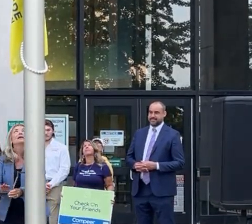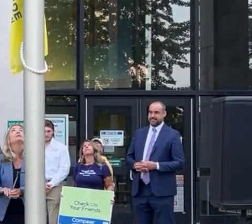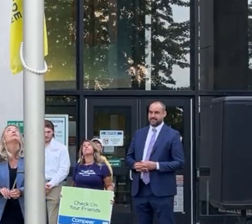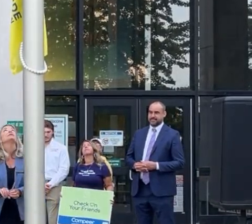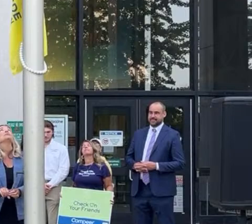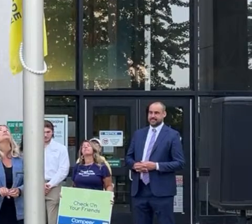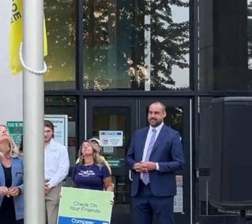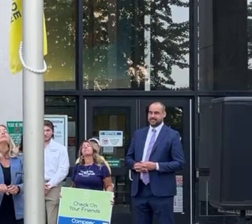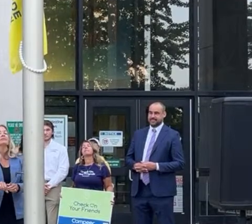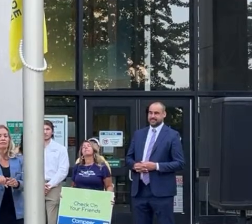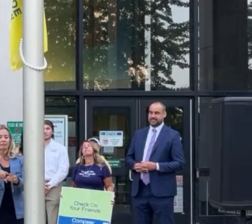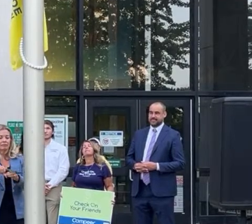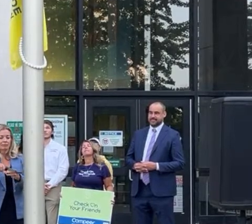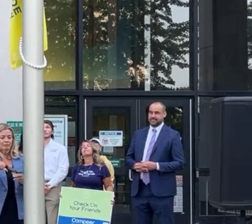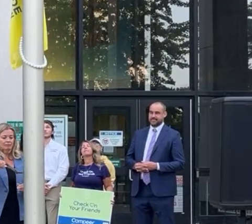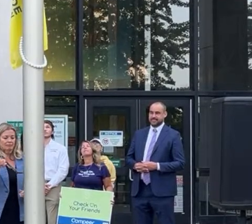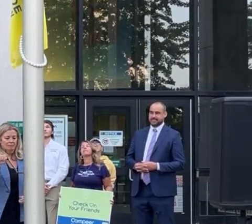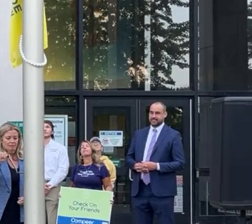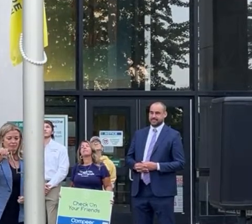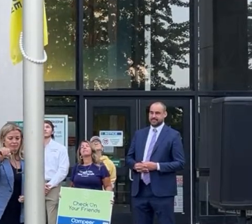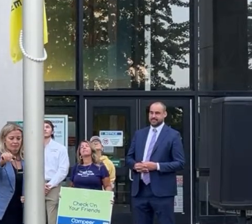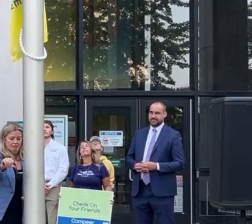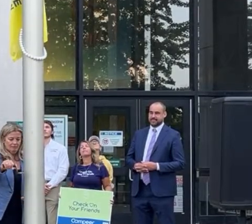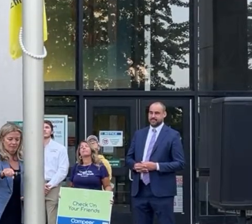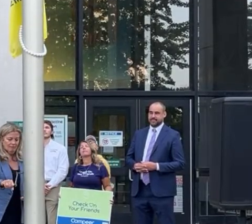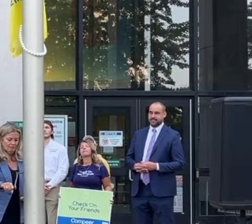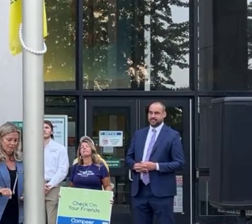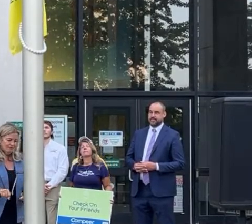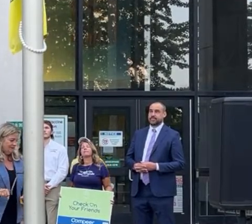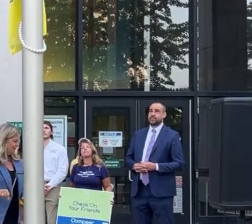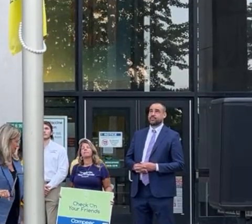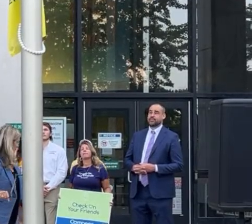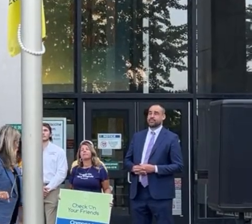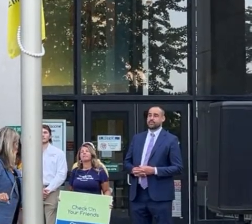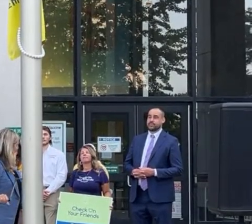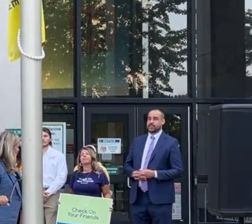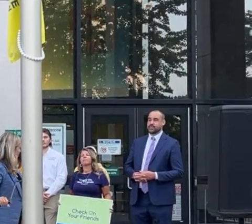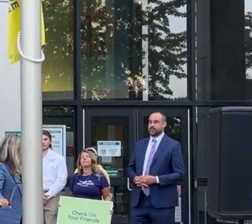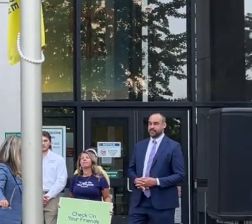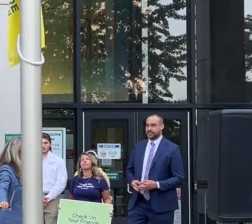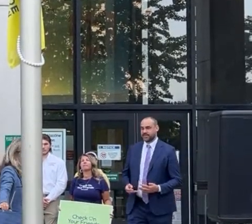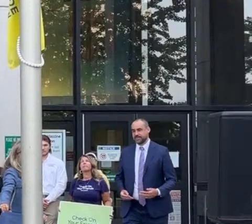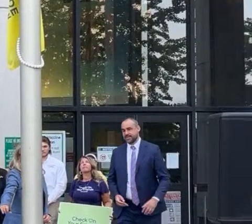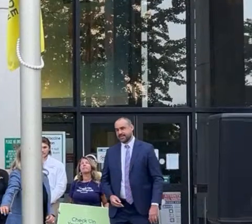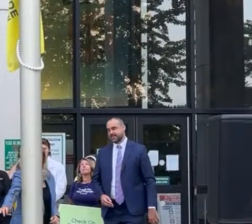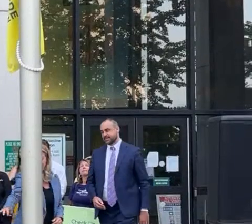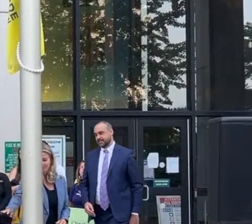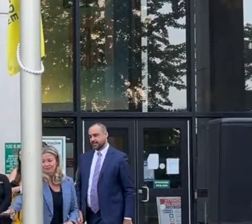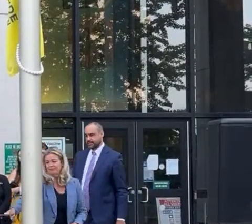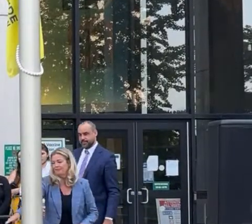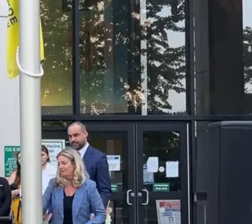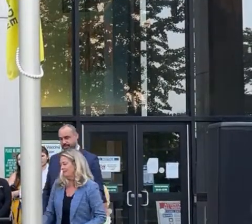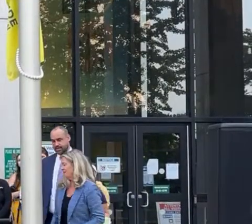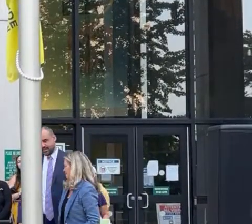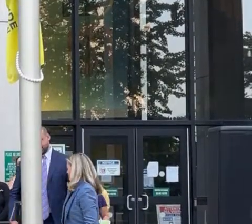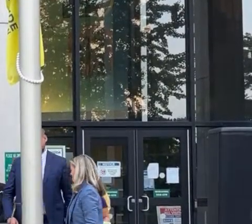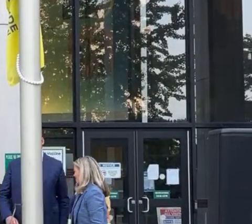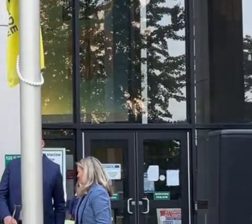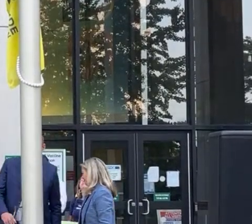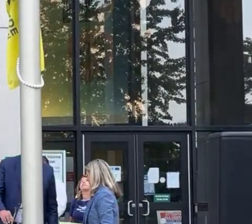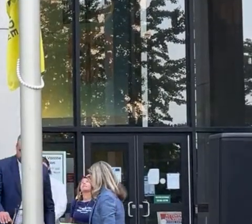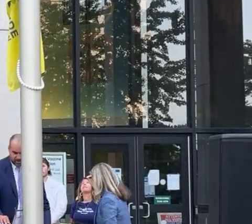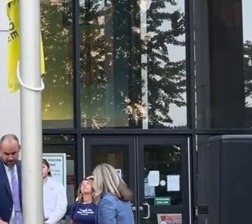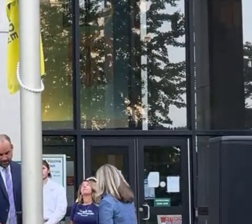You gotta free your mind, you gotta find your time when you're just feeling down. Look at the friends you found. You